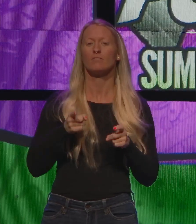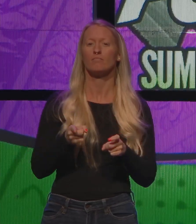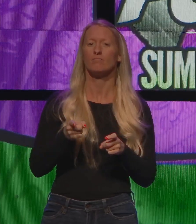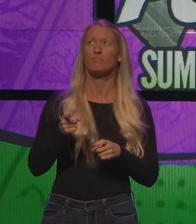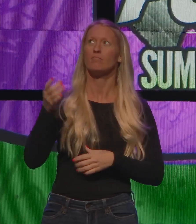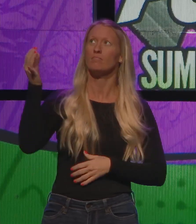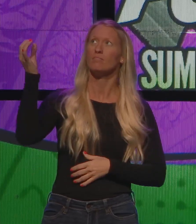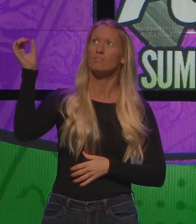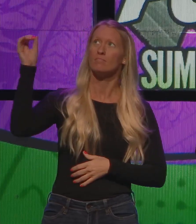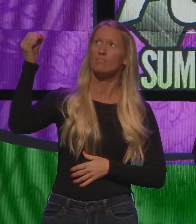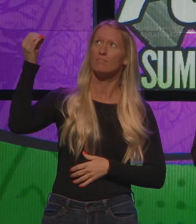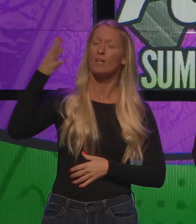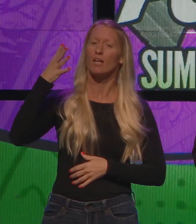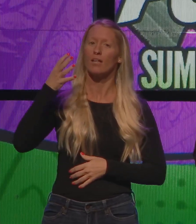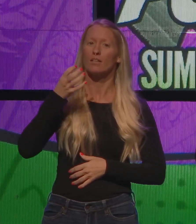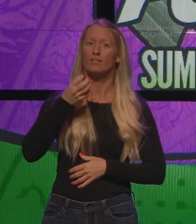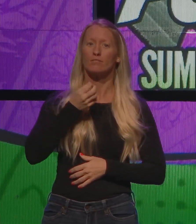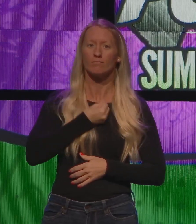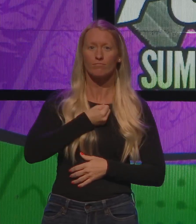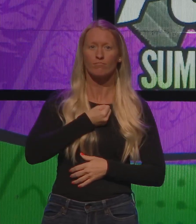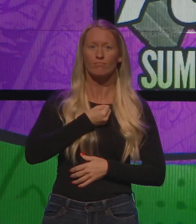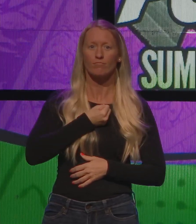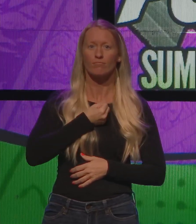rest, even as you behold.